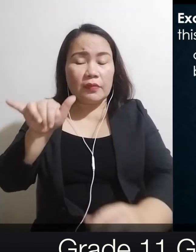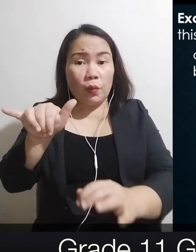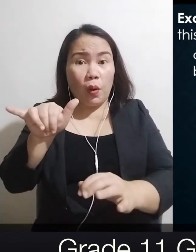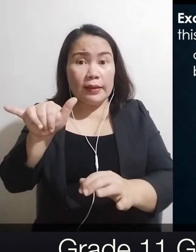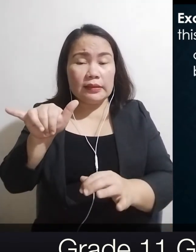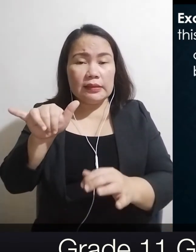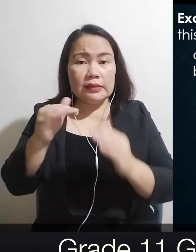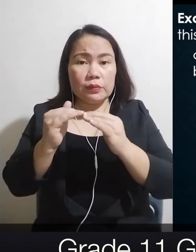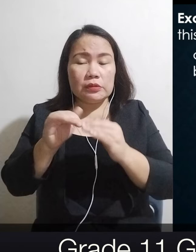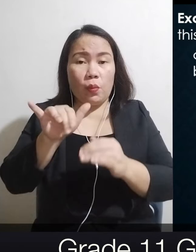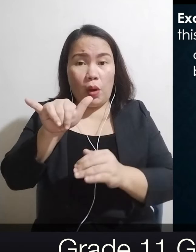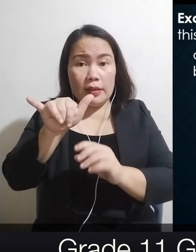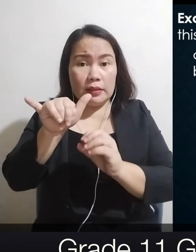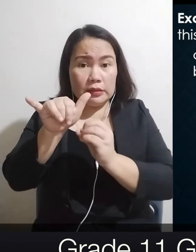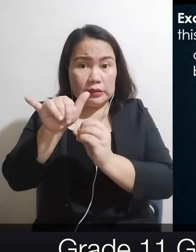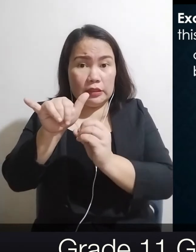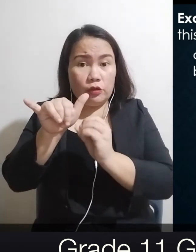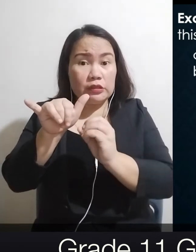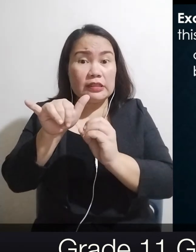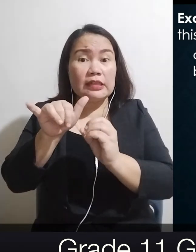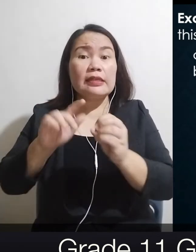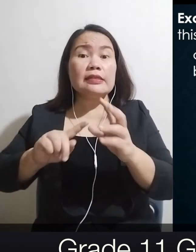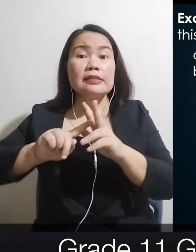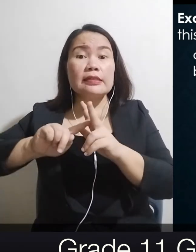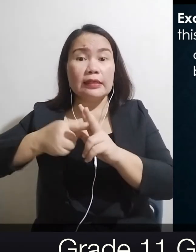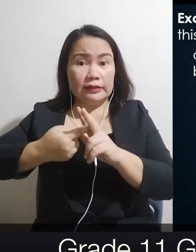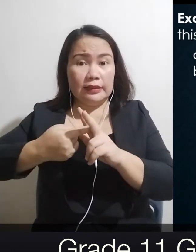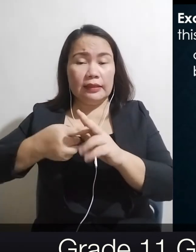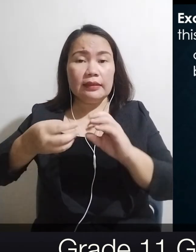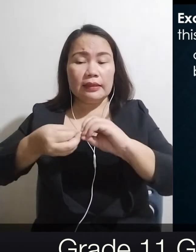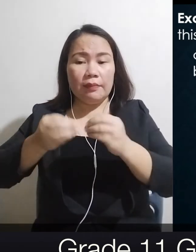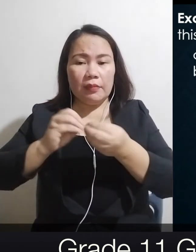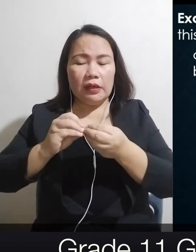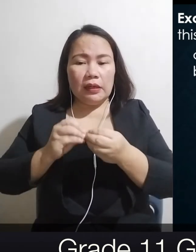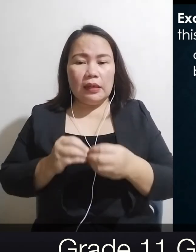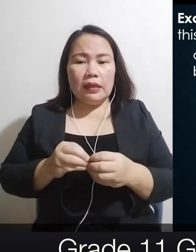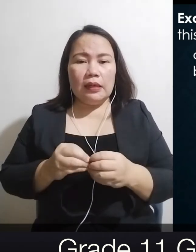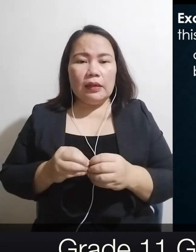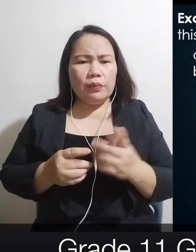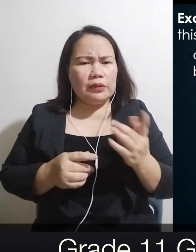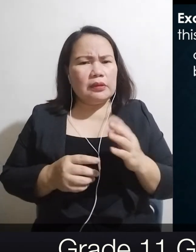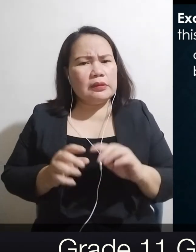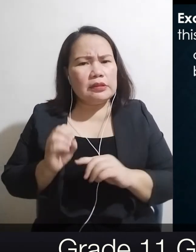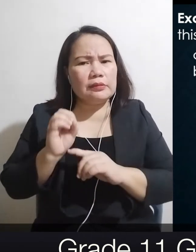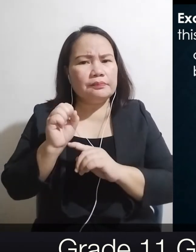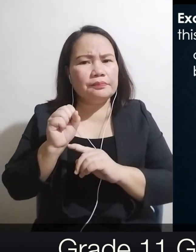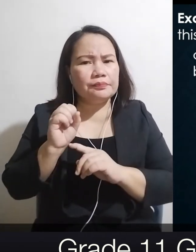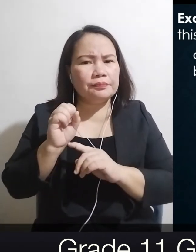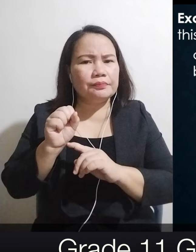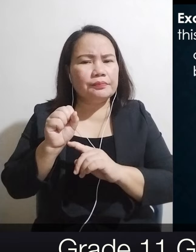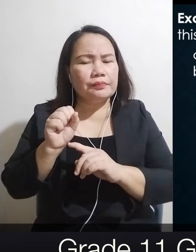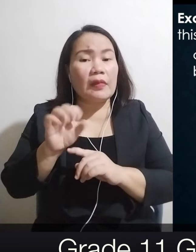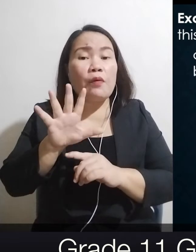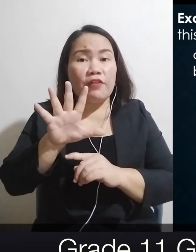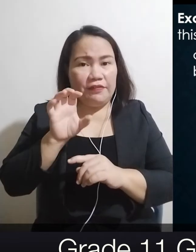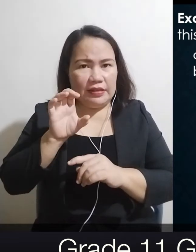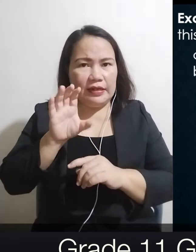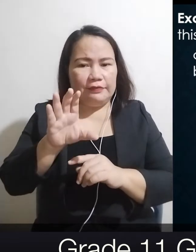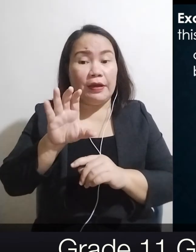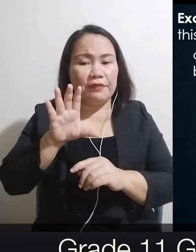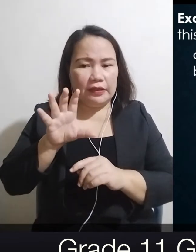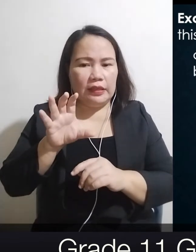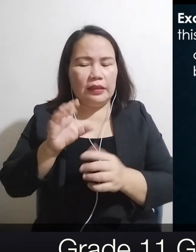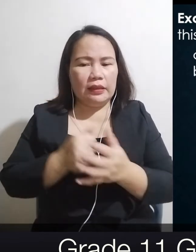y sub 0? That is the initial amount or the initial number. So ano ba yung initial amount natin dyan? So that